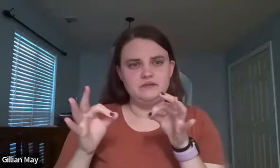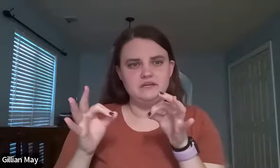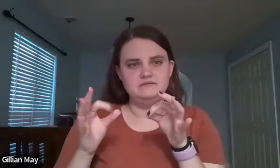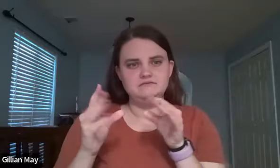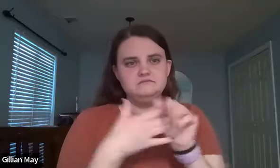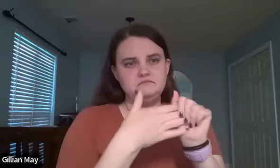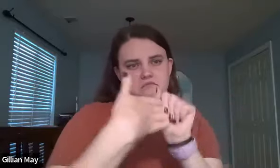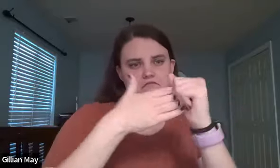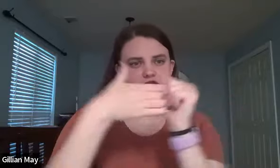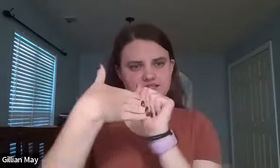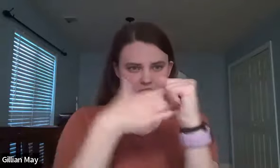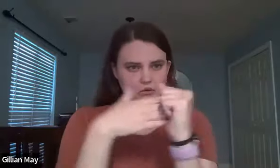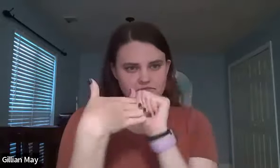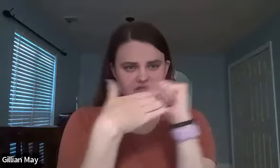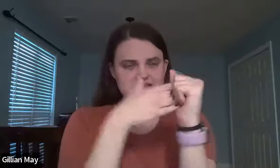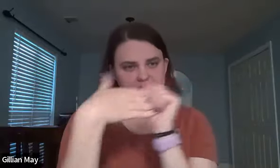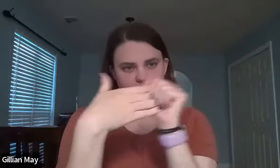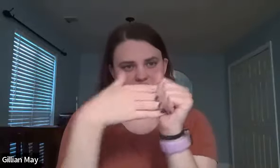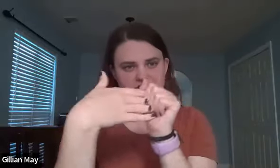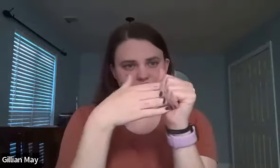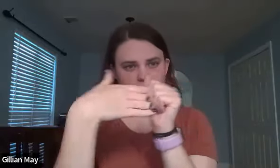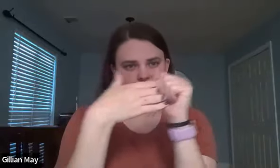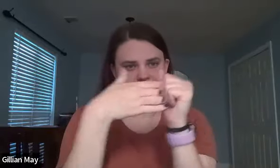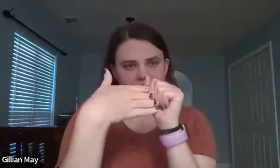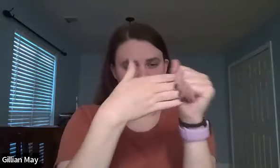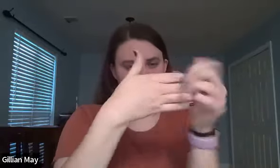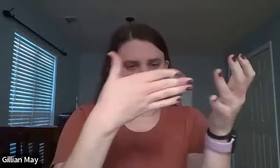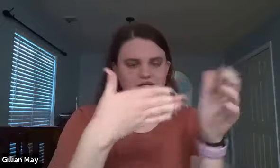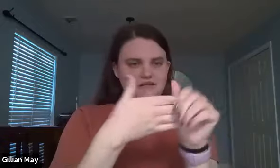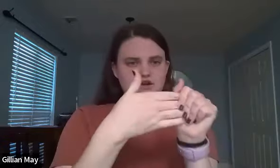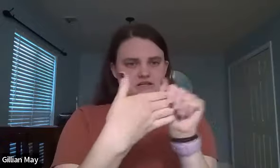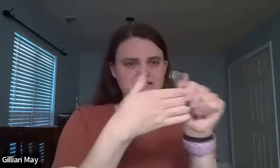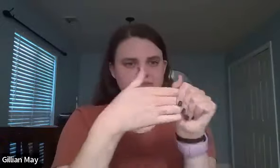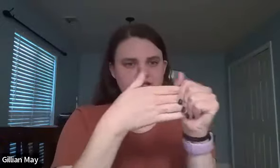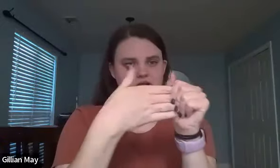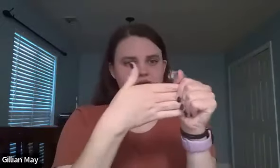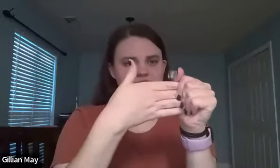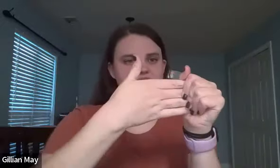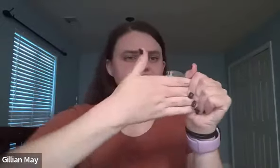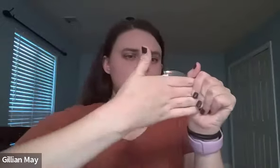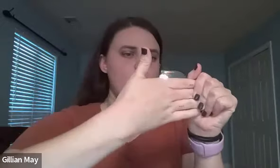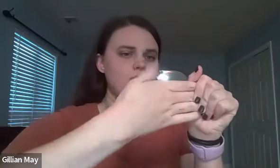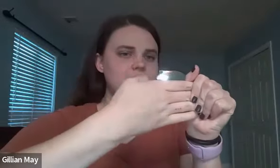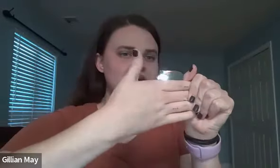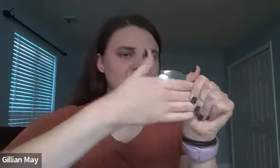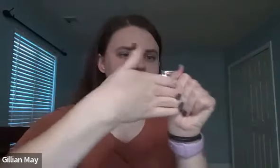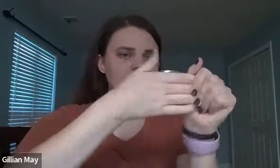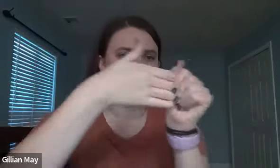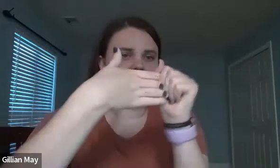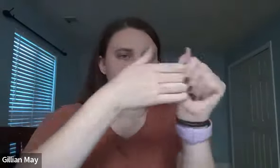bit flexible. This is the sign for flexible, which it's hard to see me doing, but it's basically I'm holding my hand and I'm